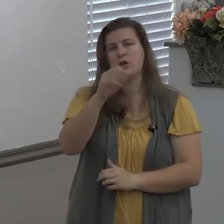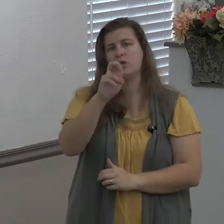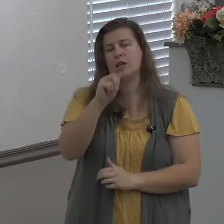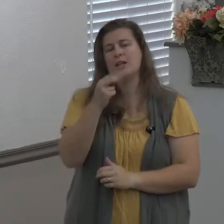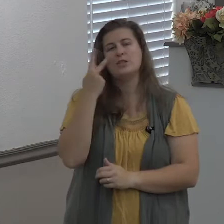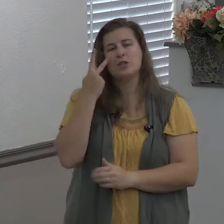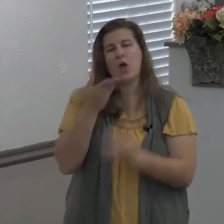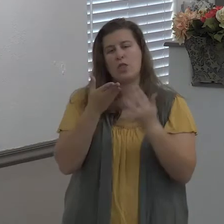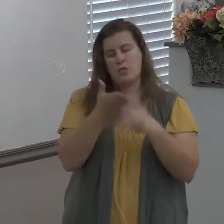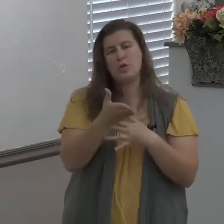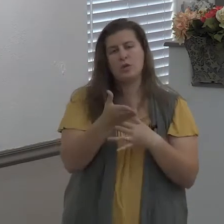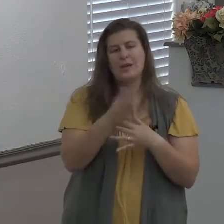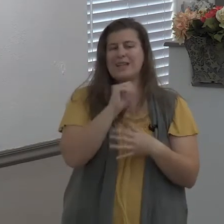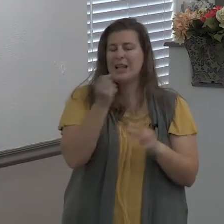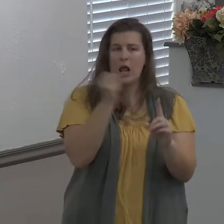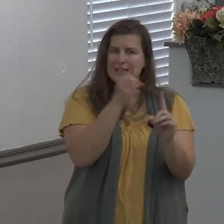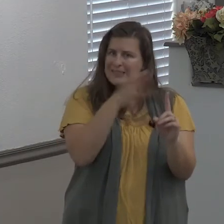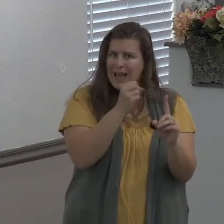This is what you have to pay me.